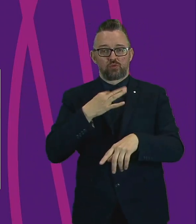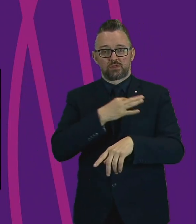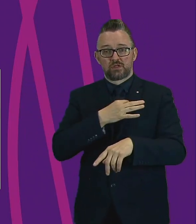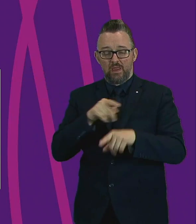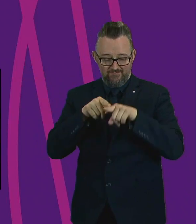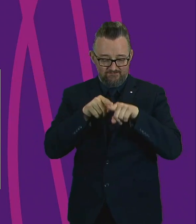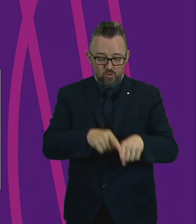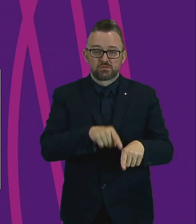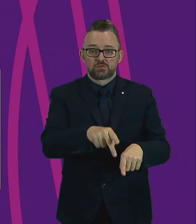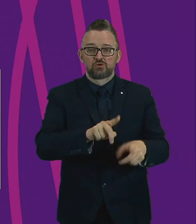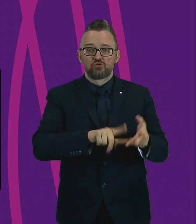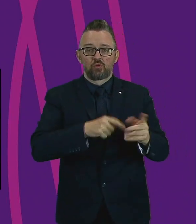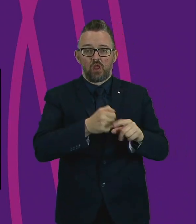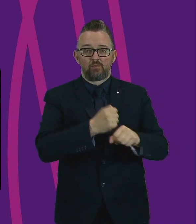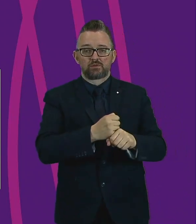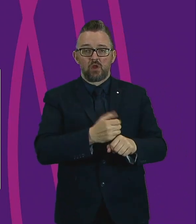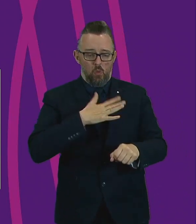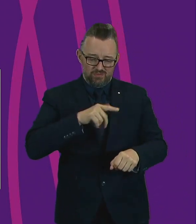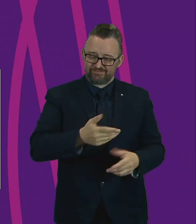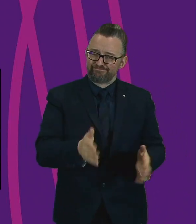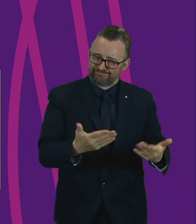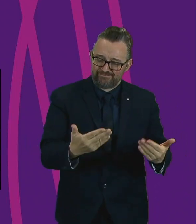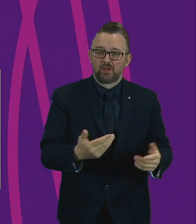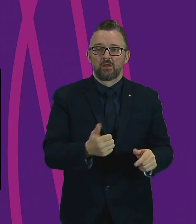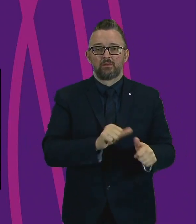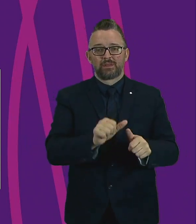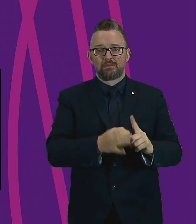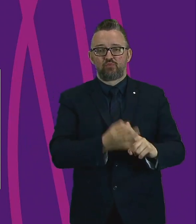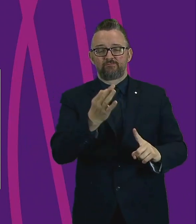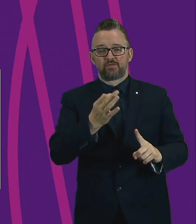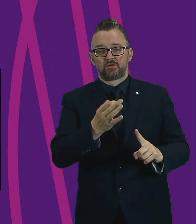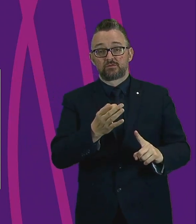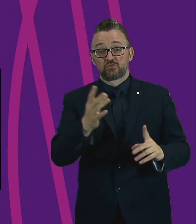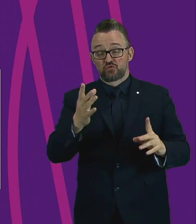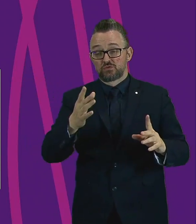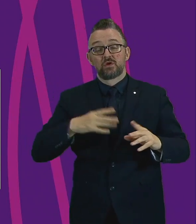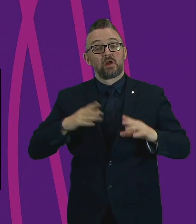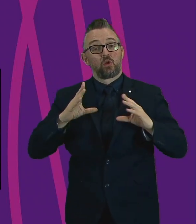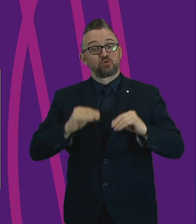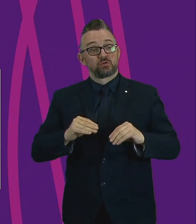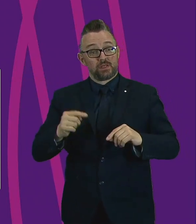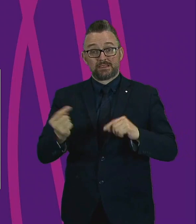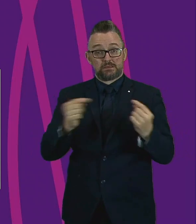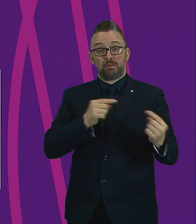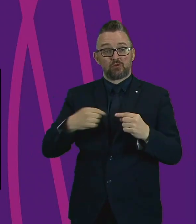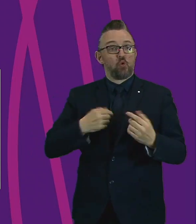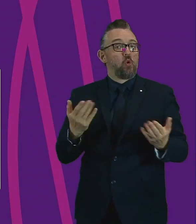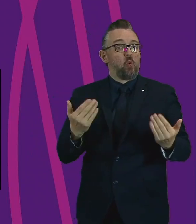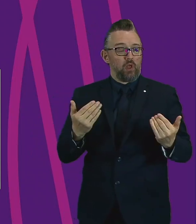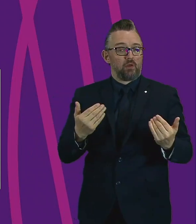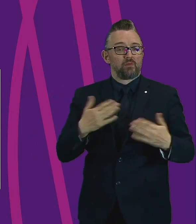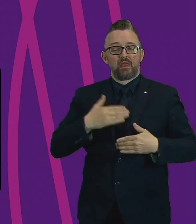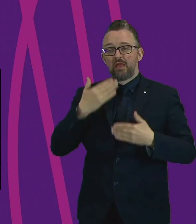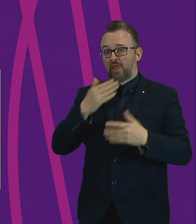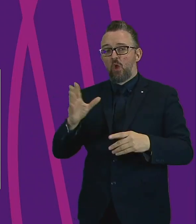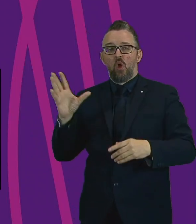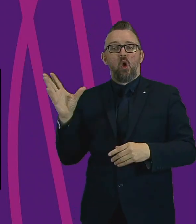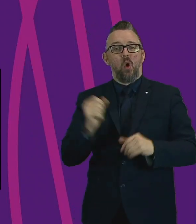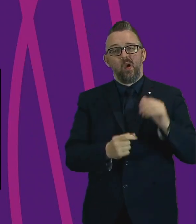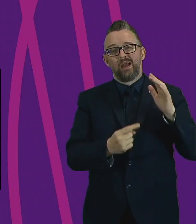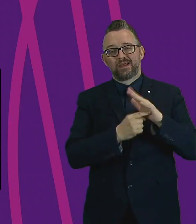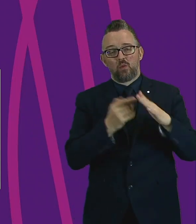UK government to do better. In conclusion, I again welcome this debate, and I thank all key workers and residents